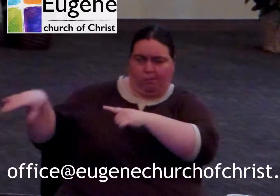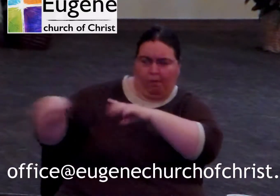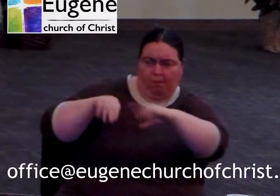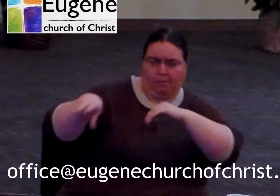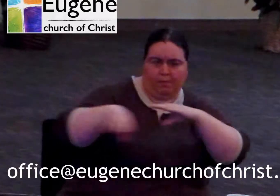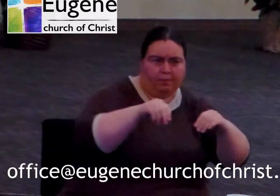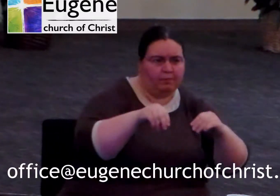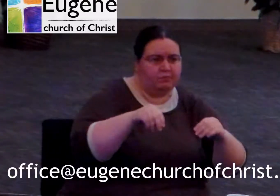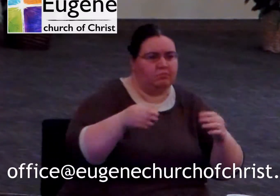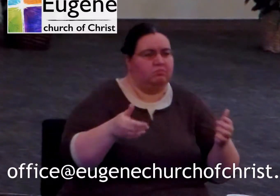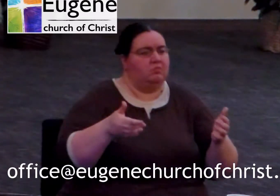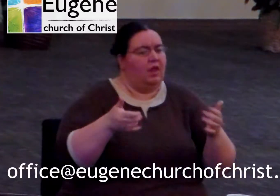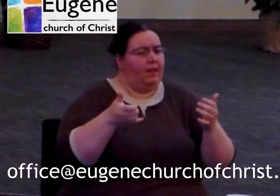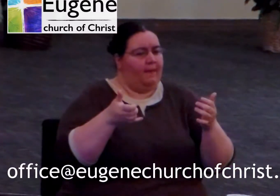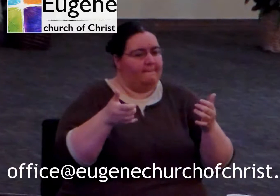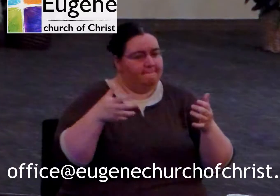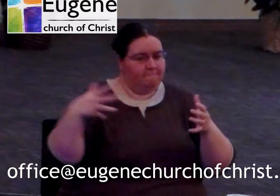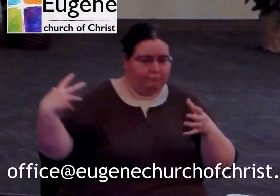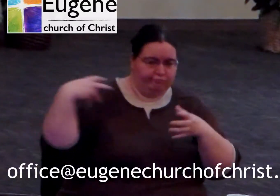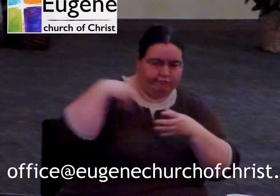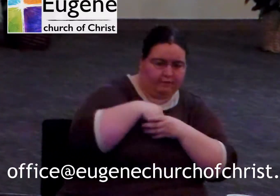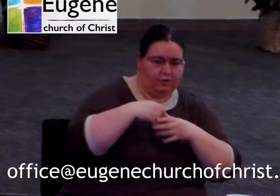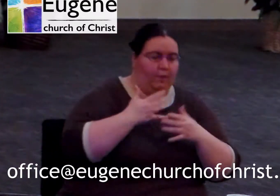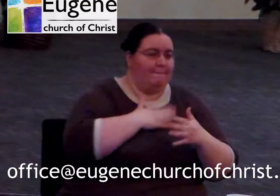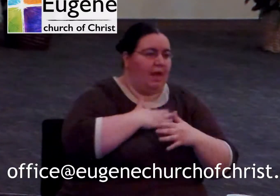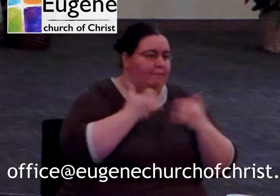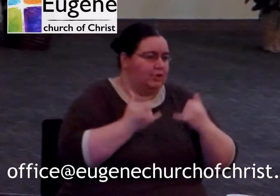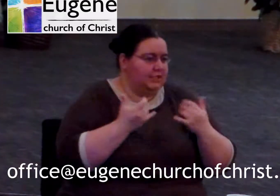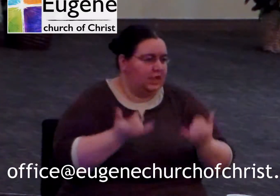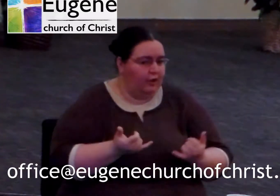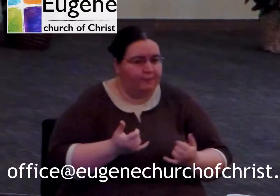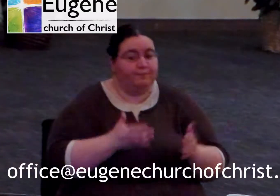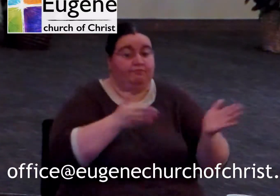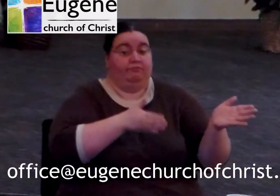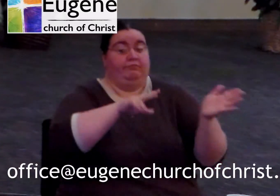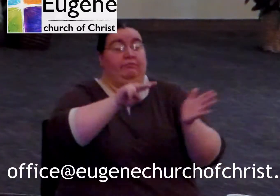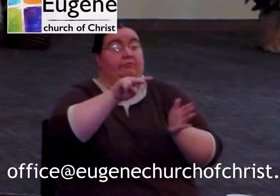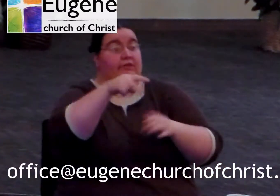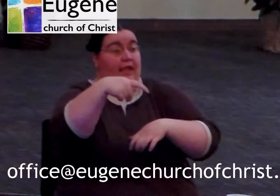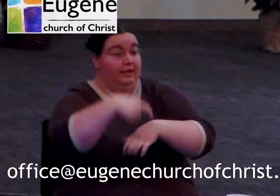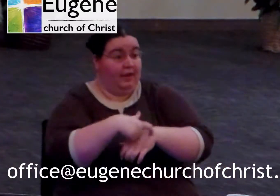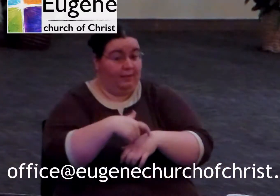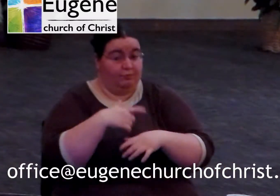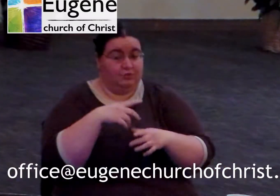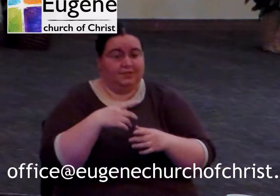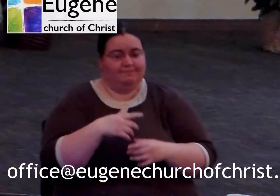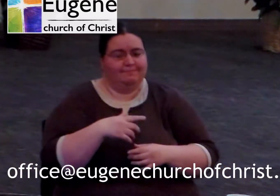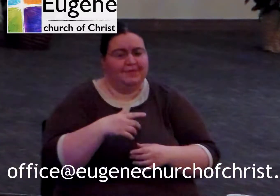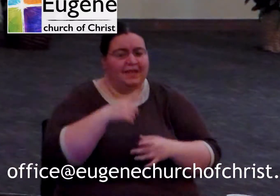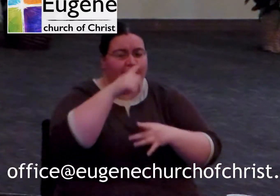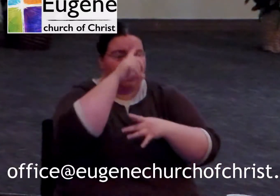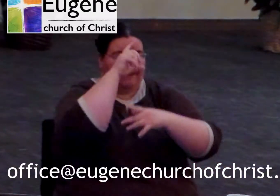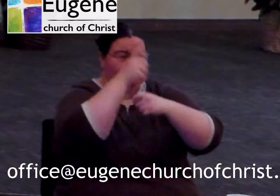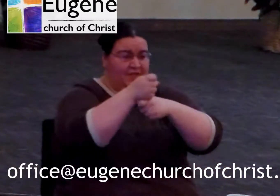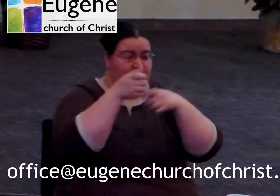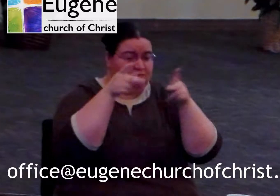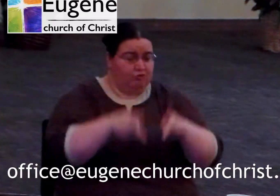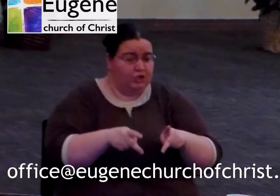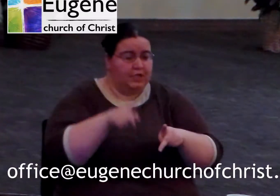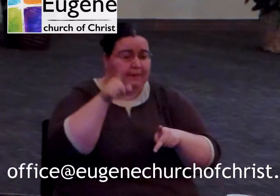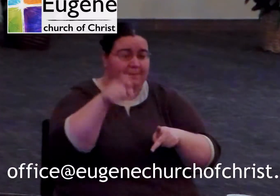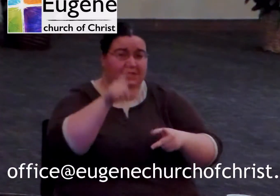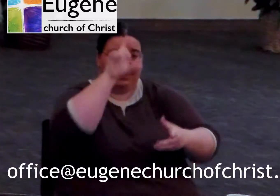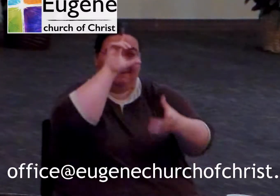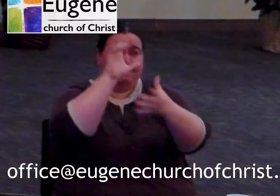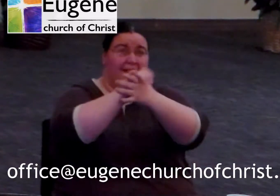We can't do everything. So there has to be some kind of dependency on someone else. Third session, we dealt with celebrating